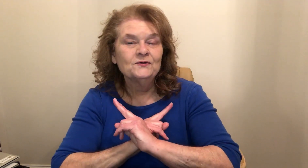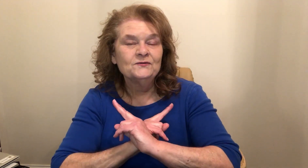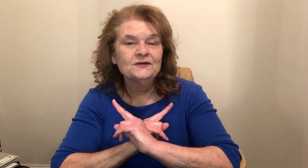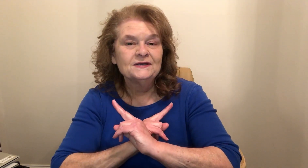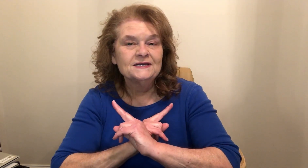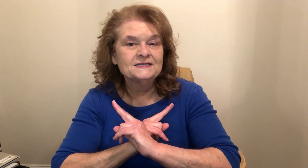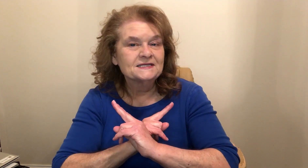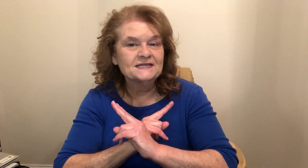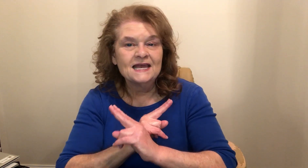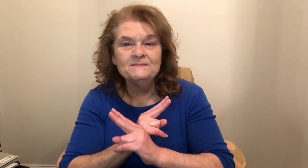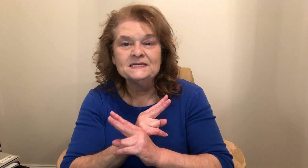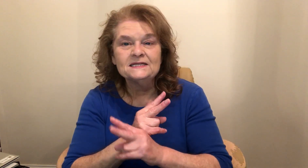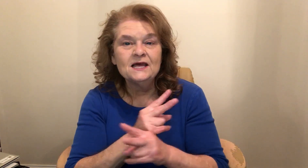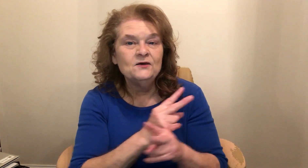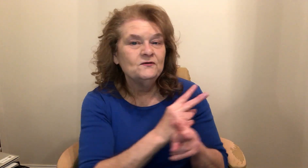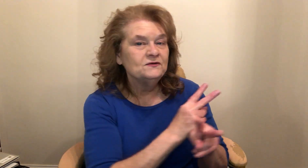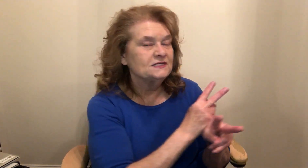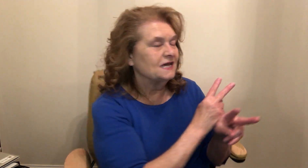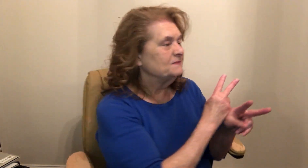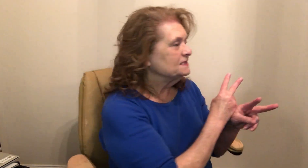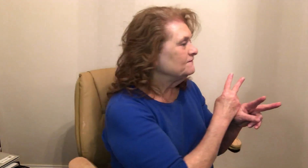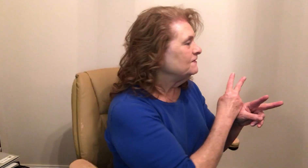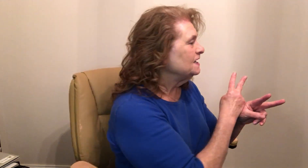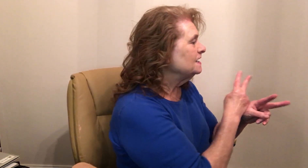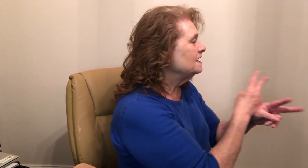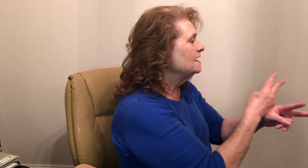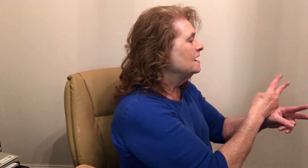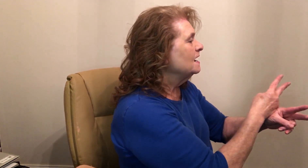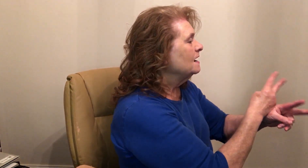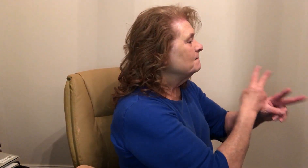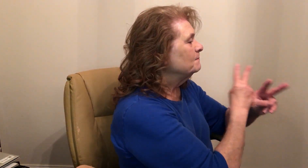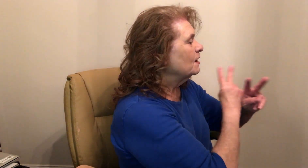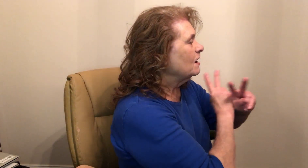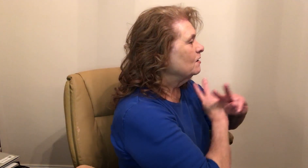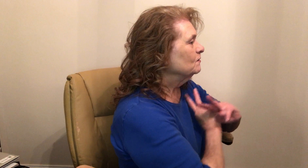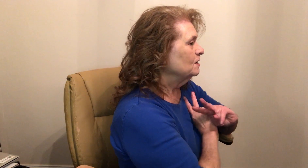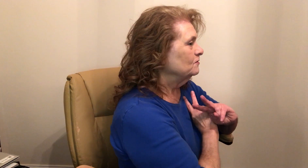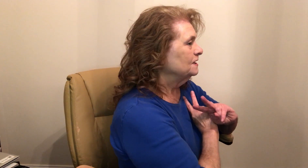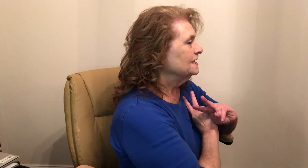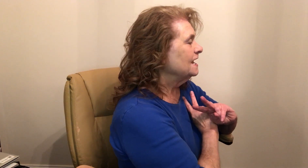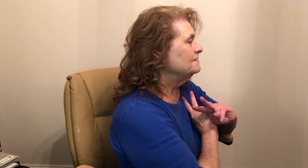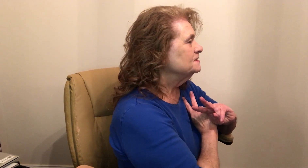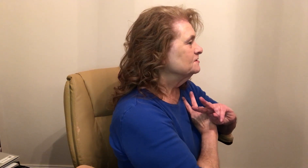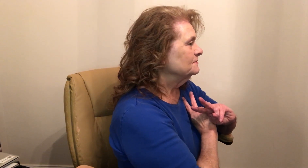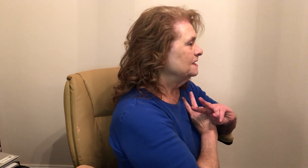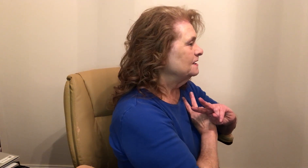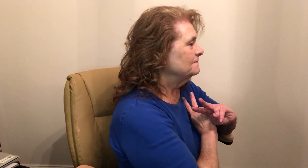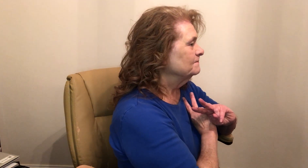borrowed. It's the same as loan, same as the V. Borrowed. It came to me.